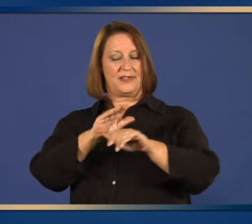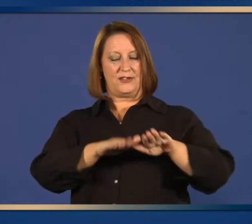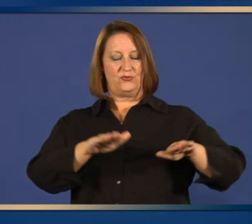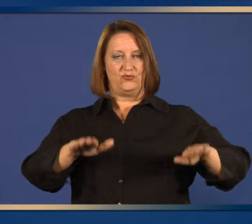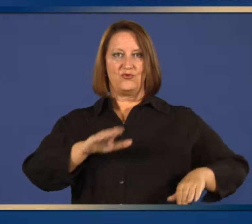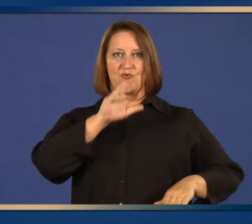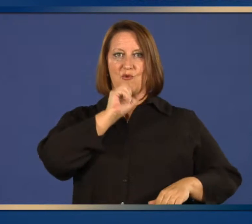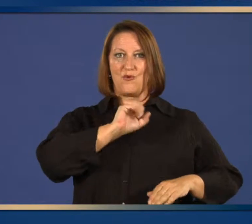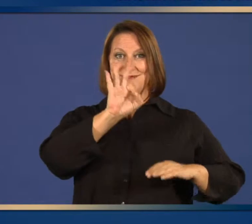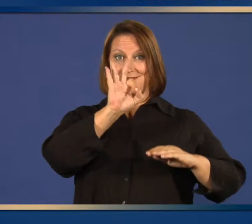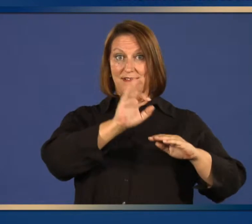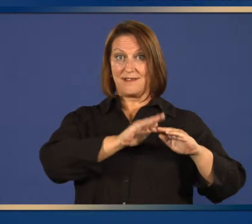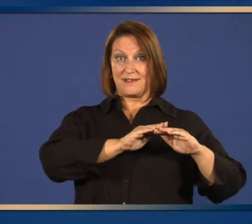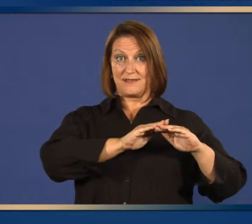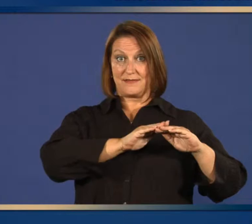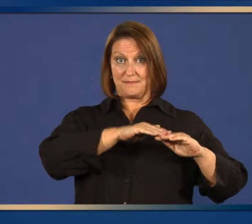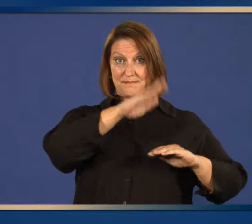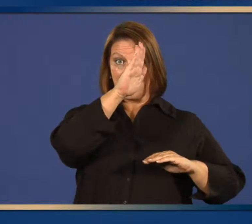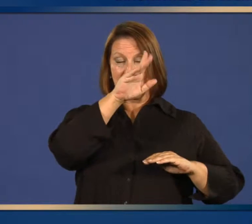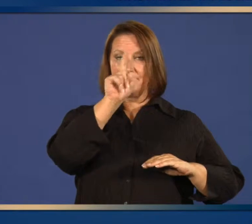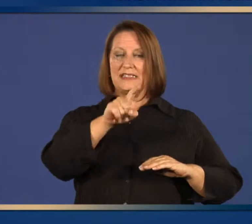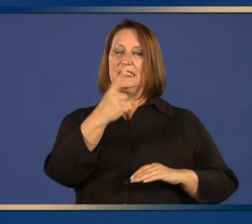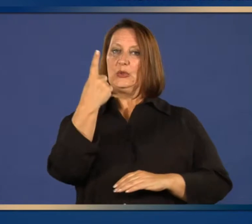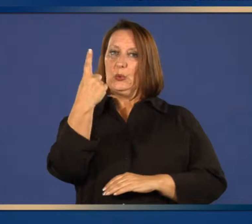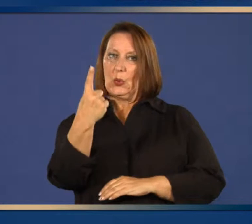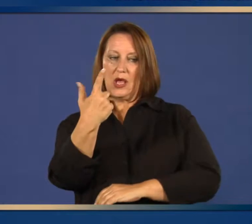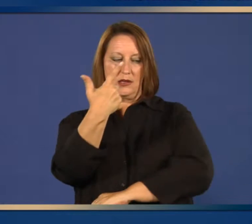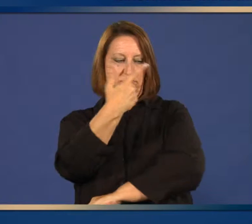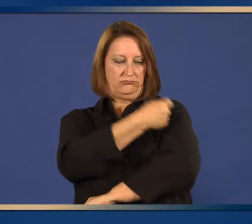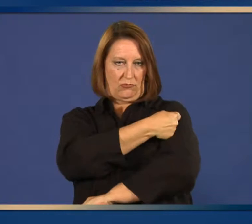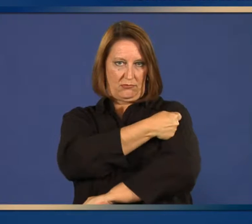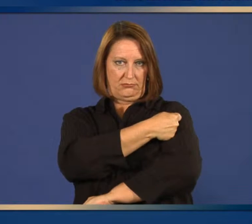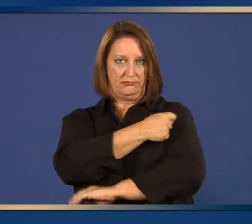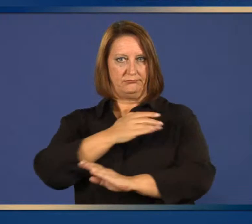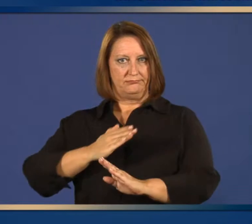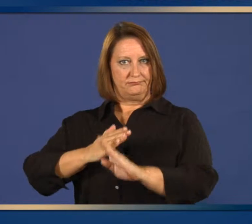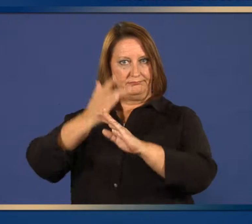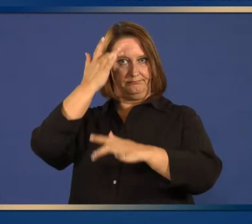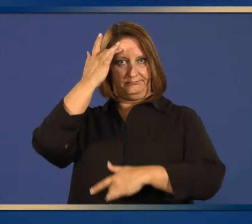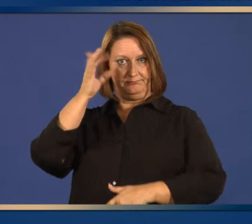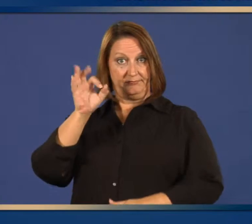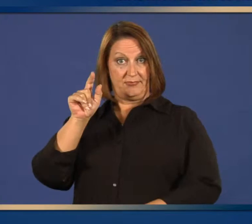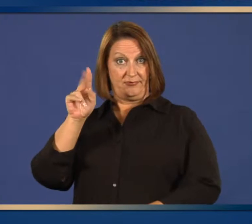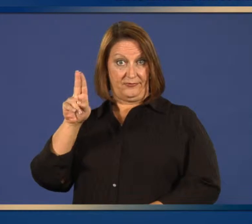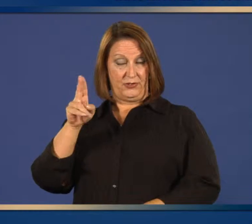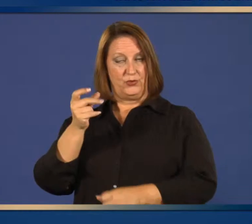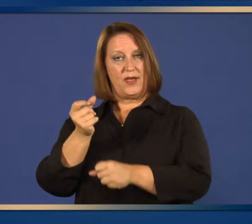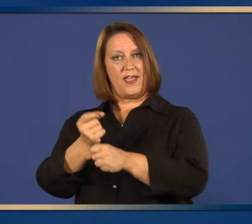Adults and older children need 1 dose of influenza vaccine each year.